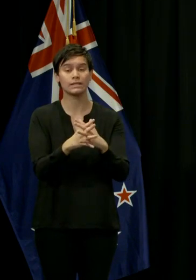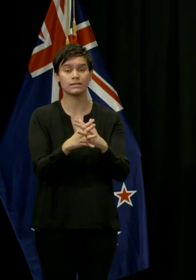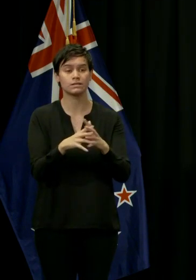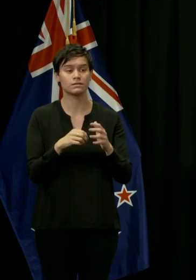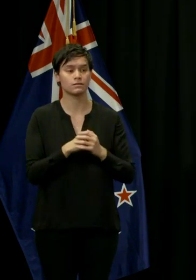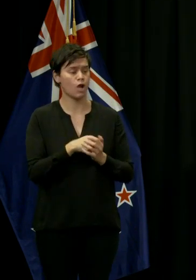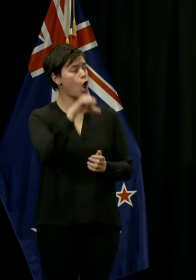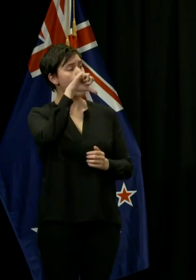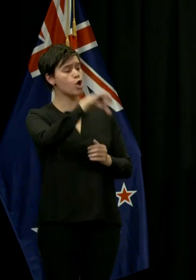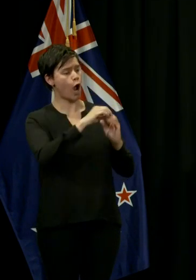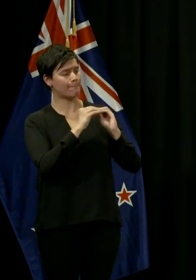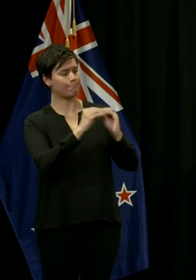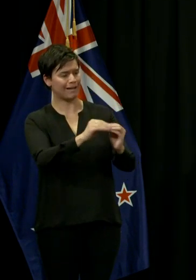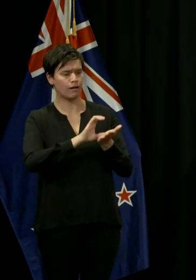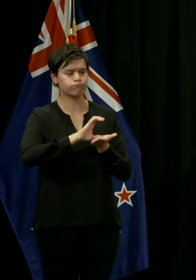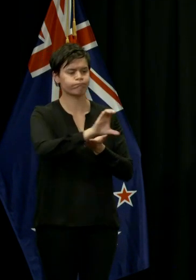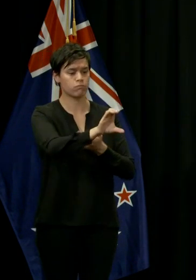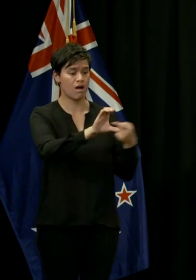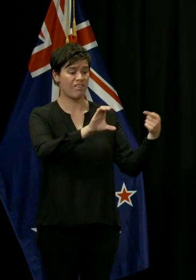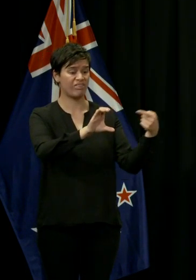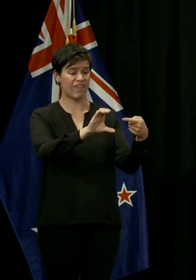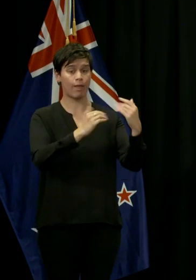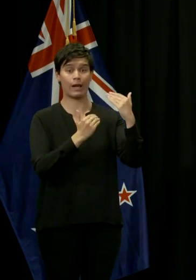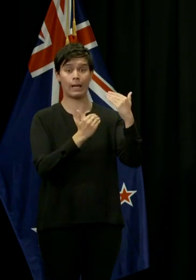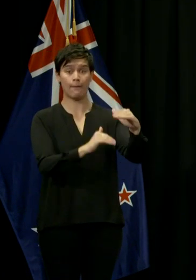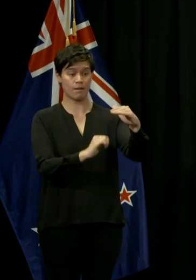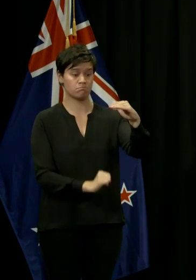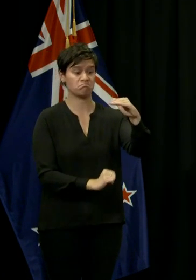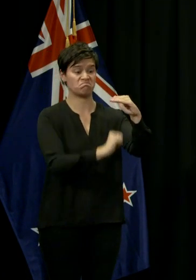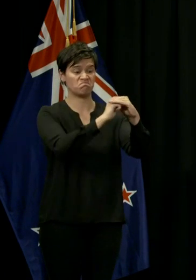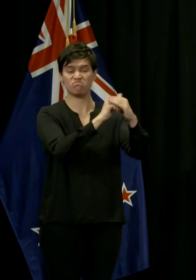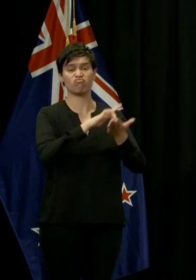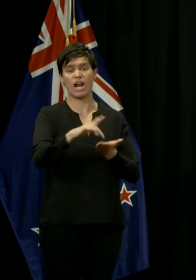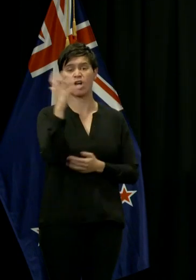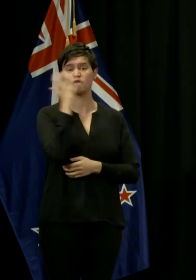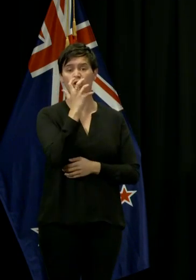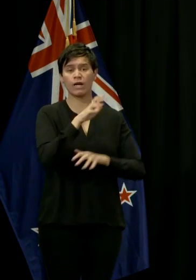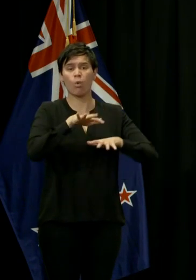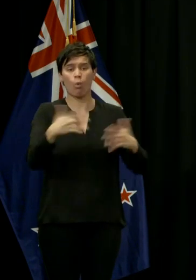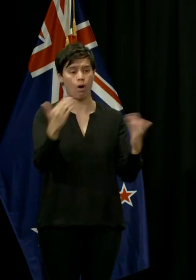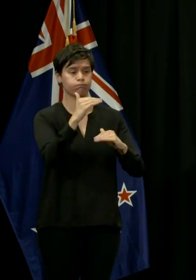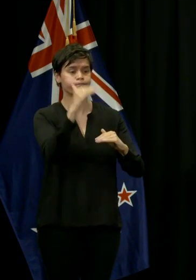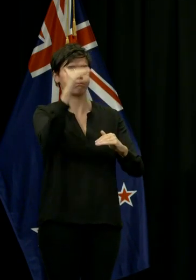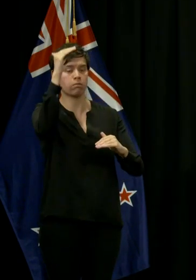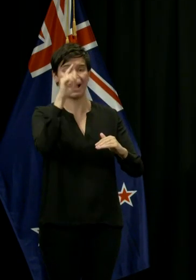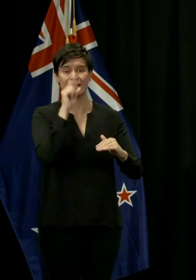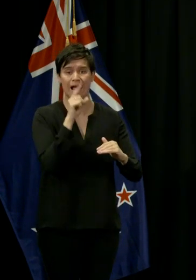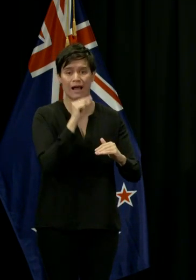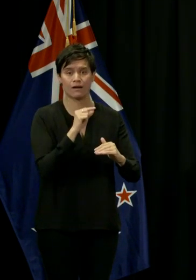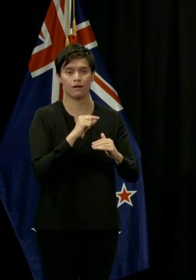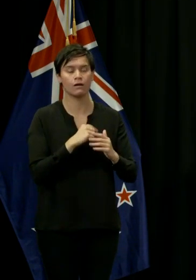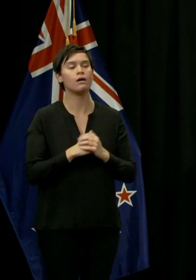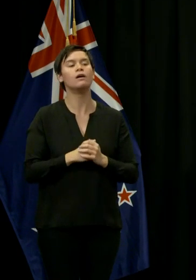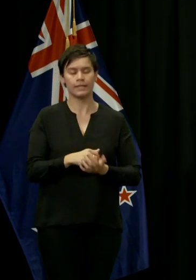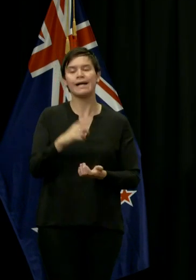a strict cut-off? No, it's not. It's again our estimate. The discussion that you and I were having last week about exactly where that would be, that is